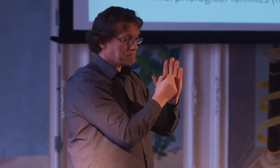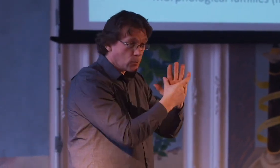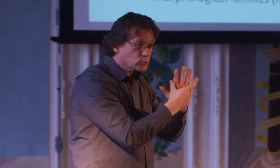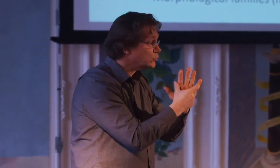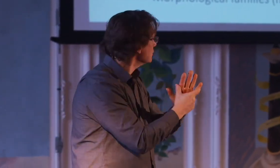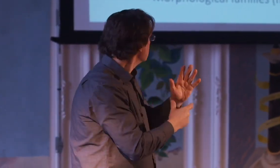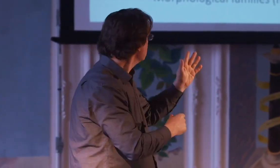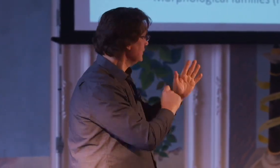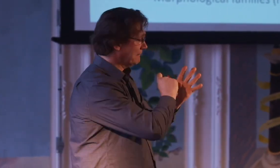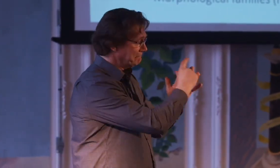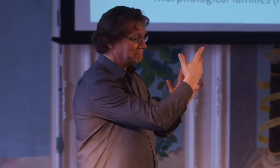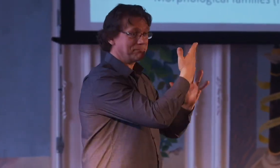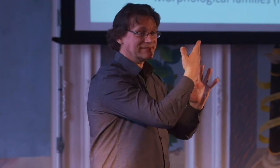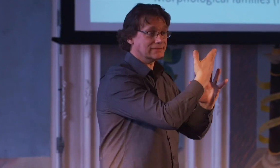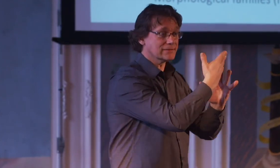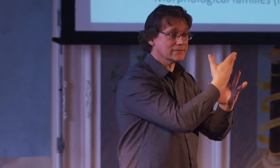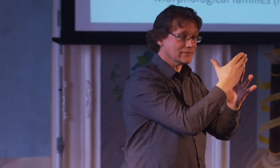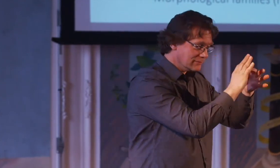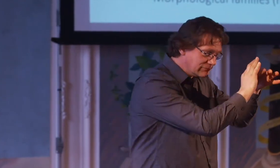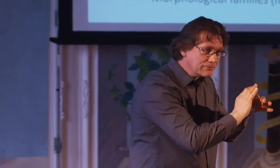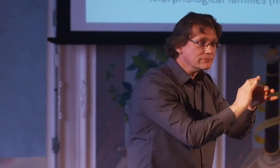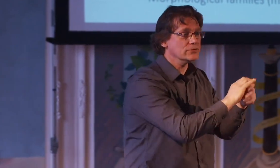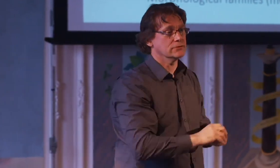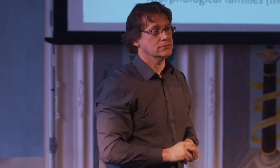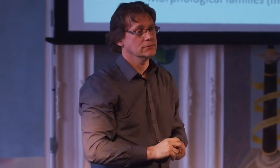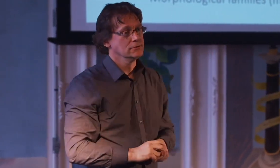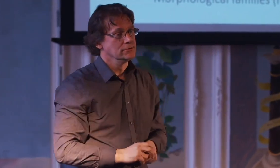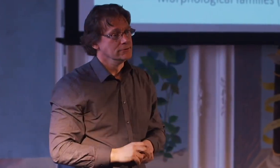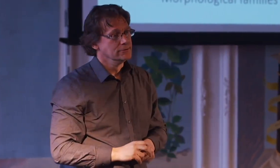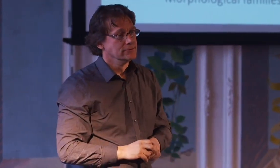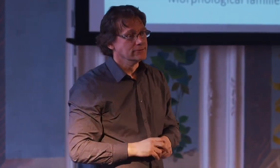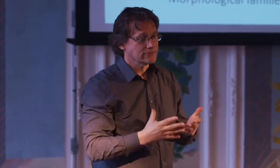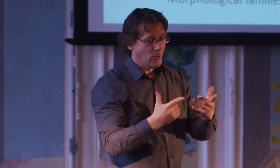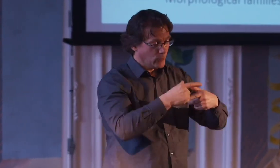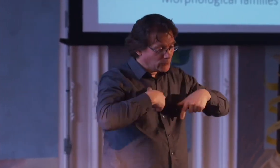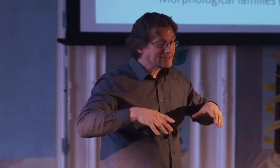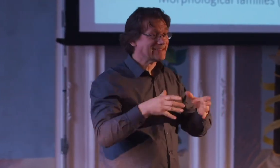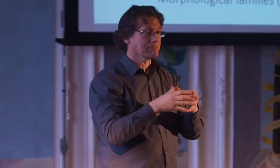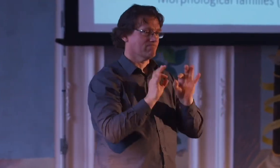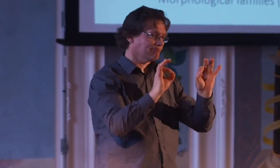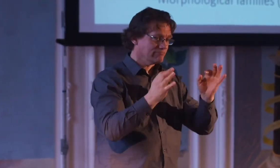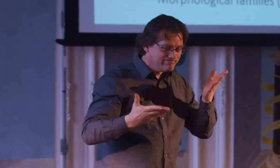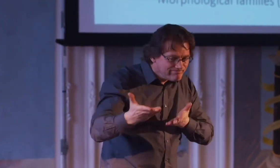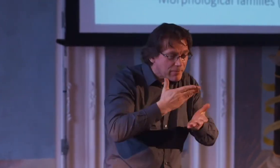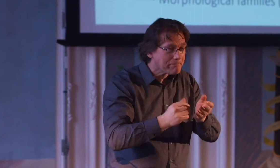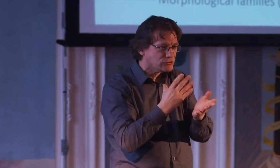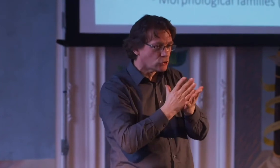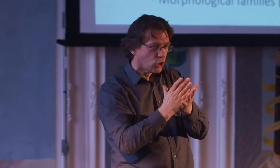Mean, mode, median. So we use that kind of principle to create families of sounds and families